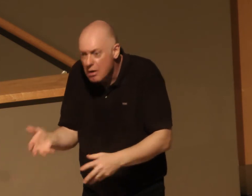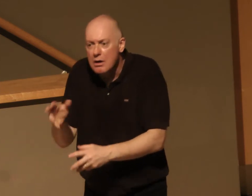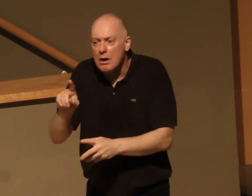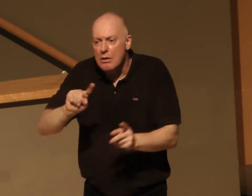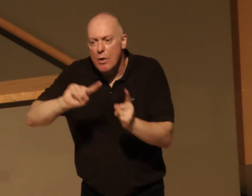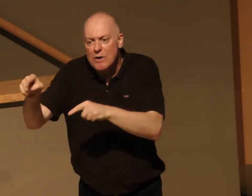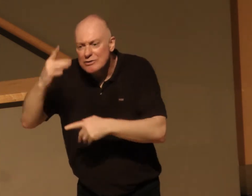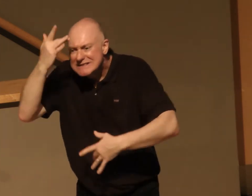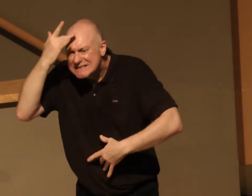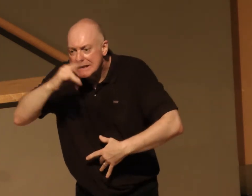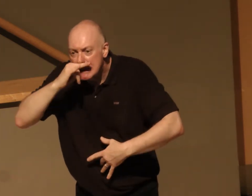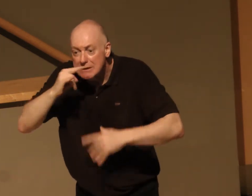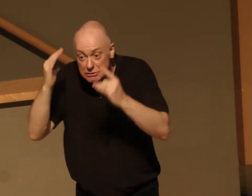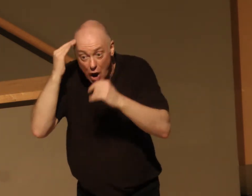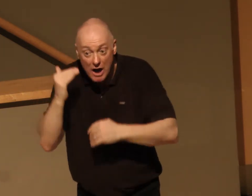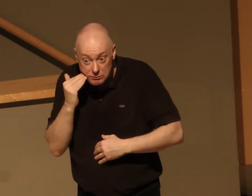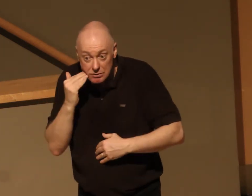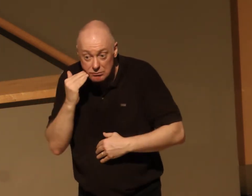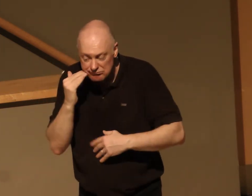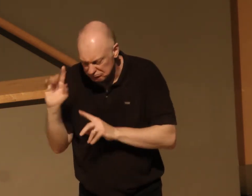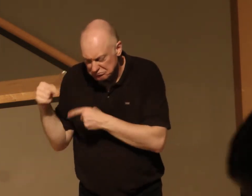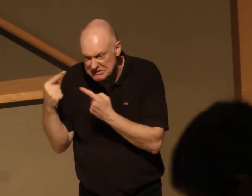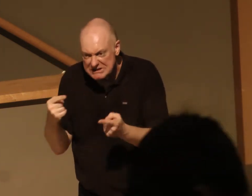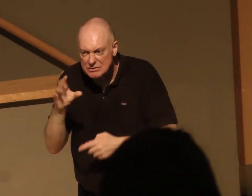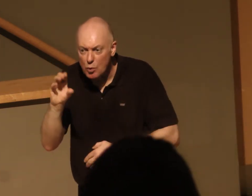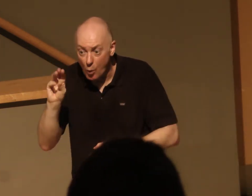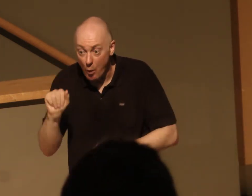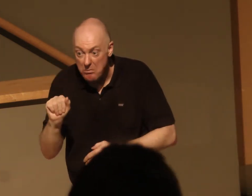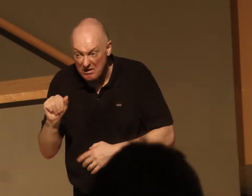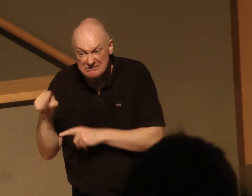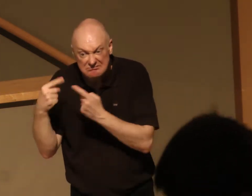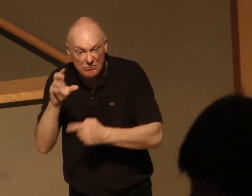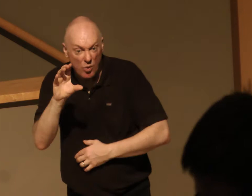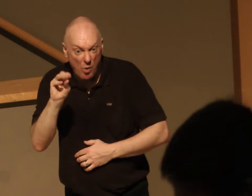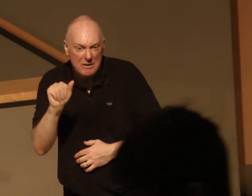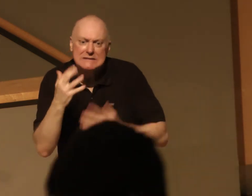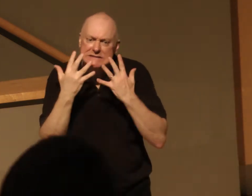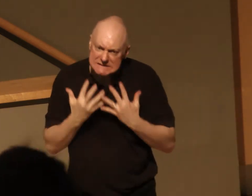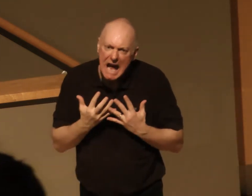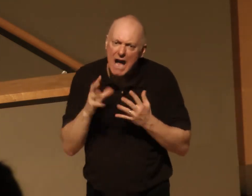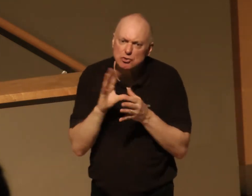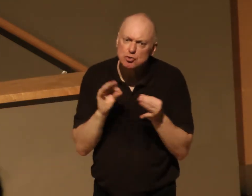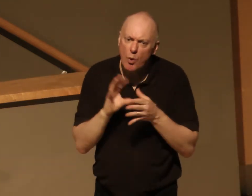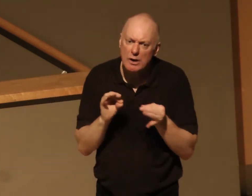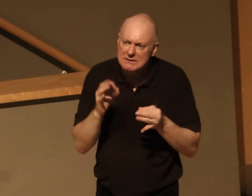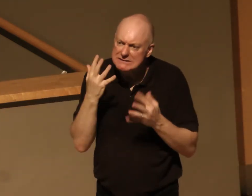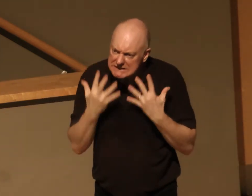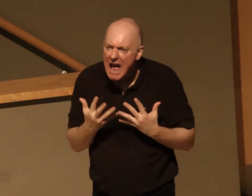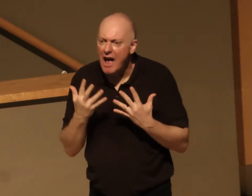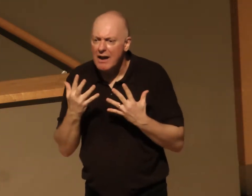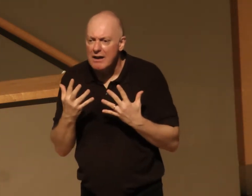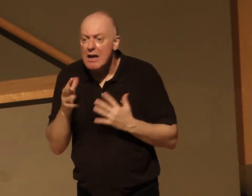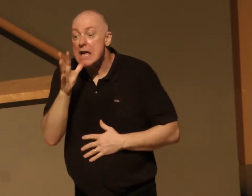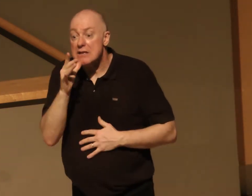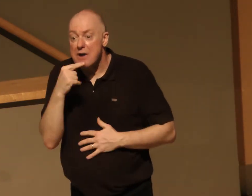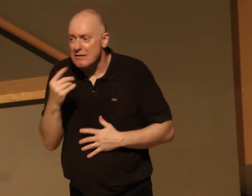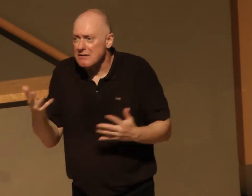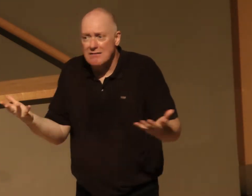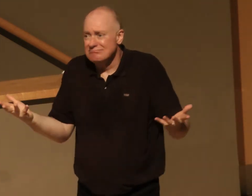Sick Kids Hospital where he's been in a coma ever since it's a very very sad situation his mother said I just keep praying and